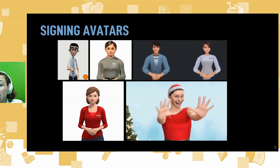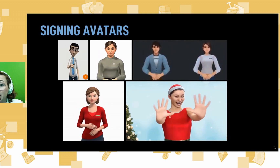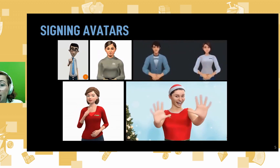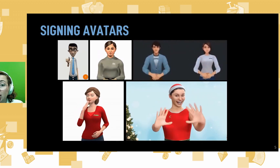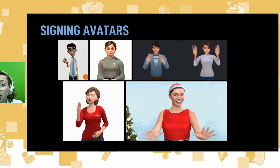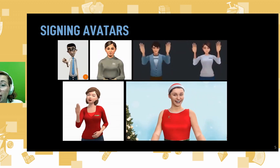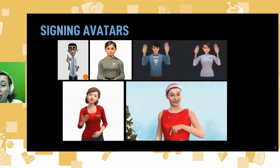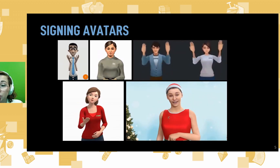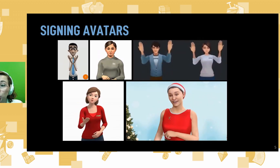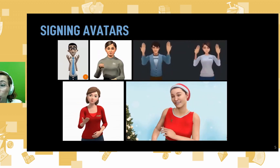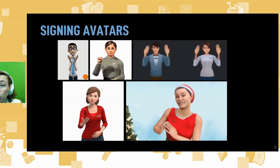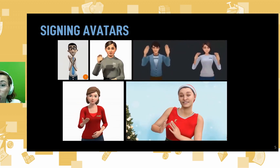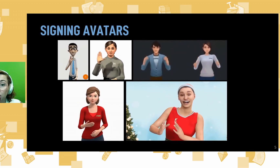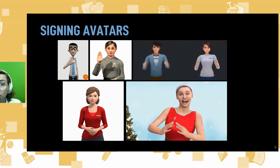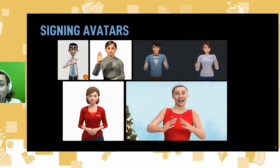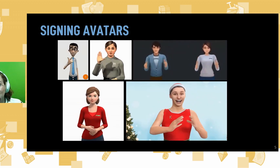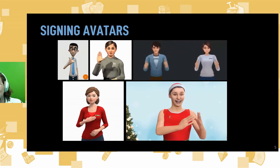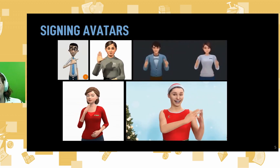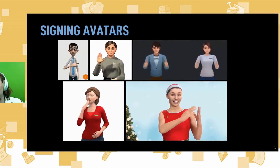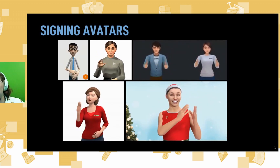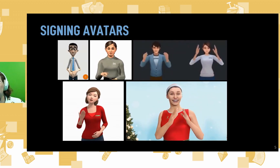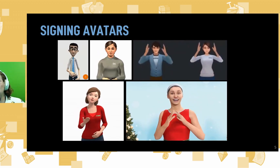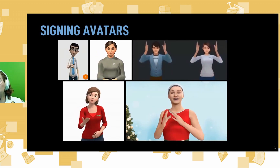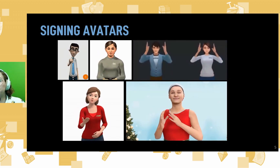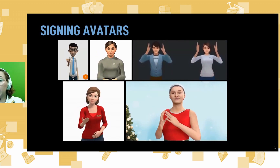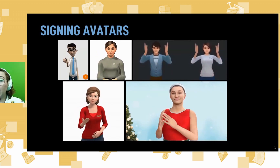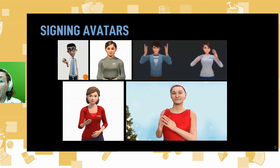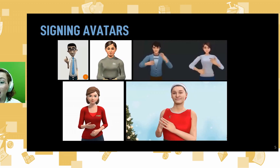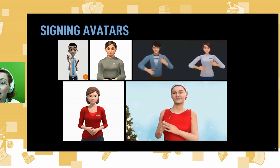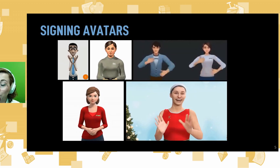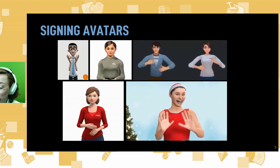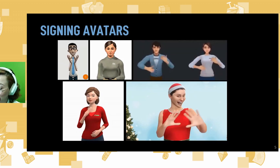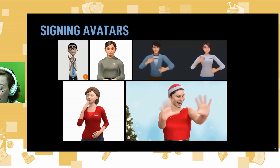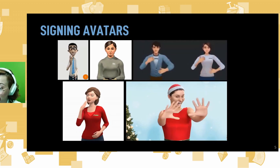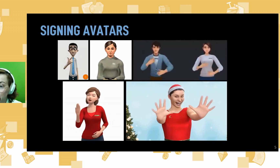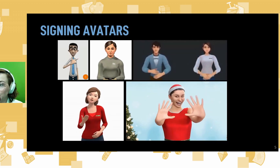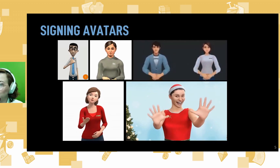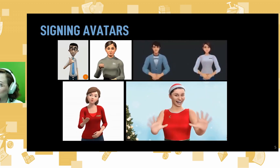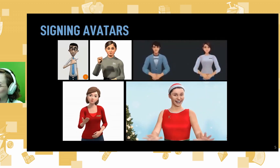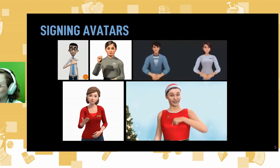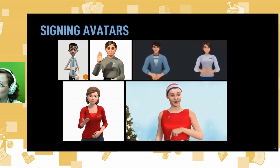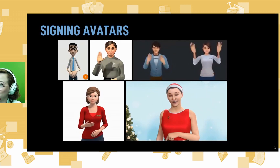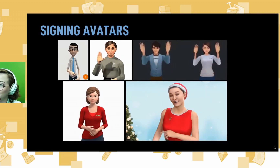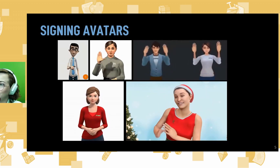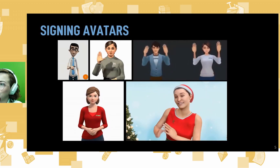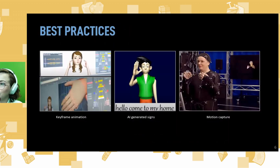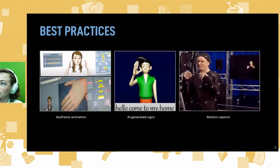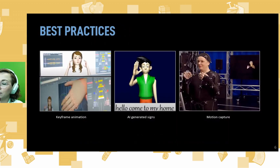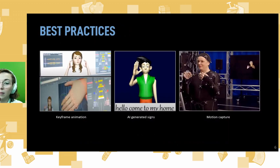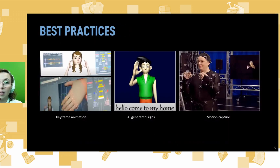in Australia here, and we want Australian Sign Language. And we want the avatar to be good.